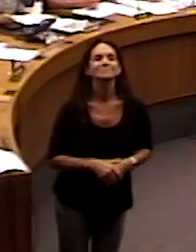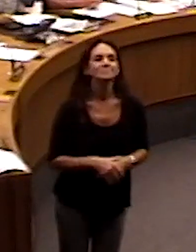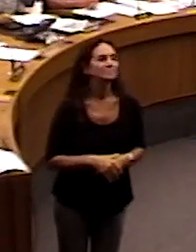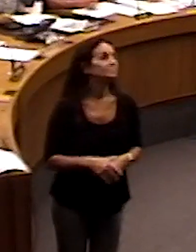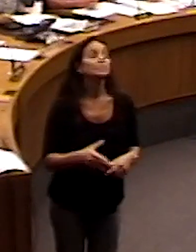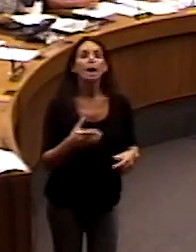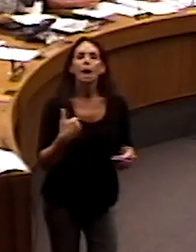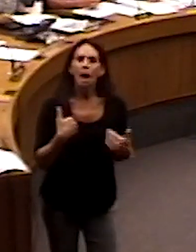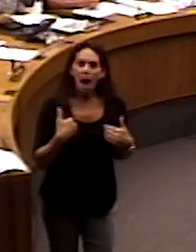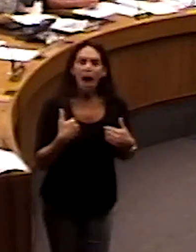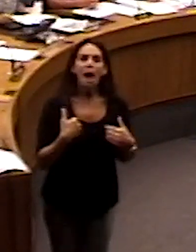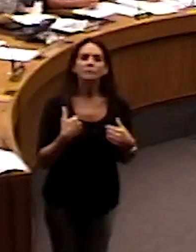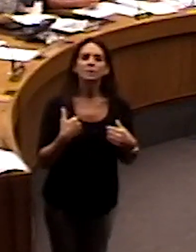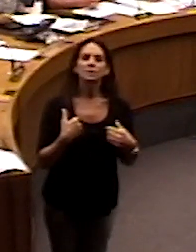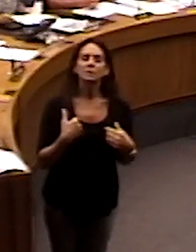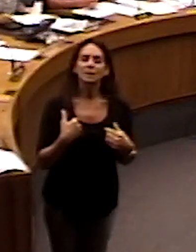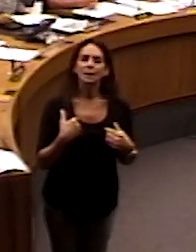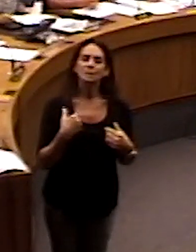having a bilingual chaplain